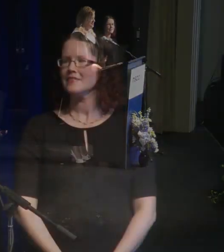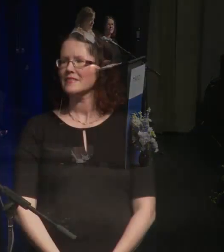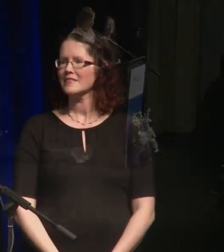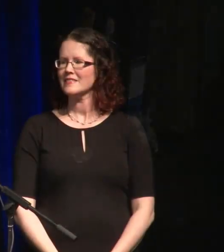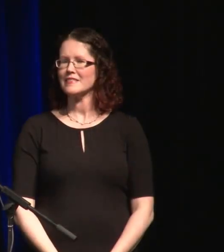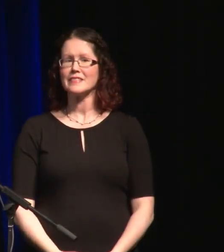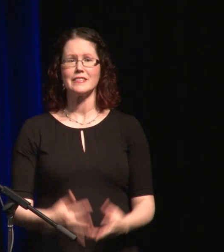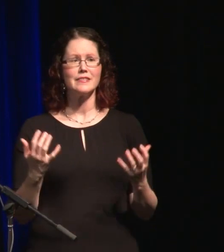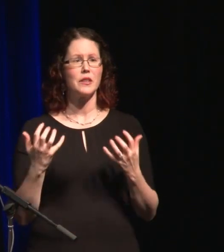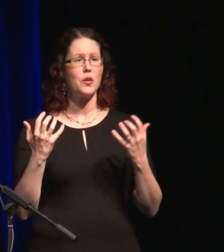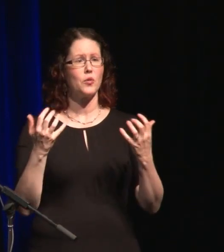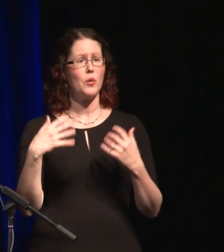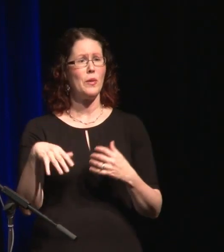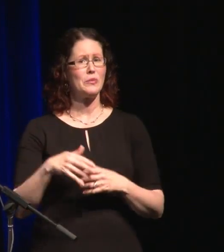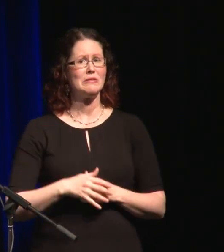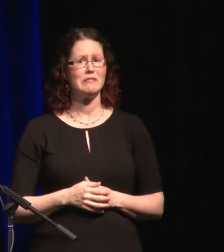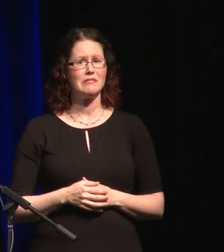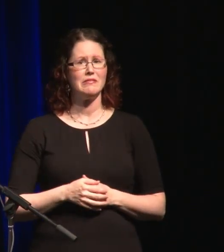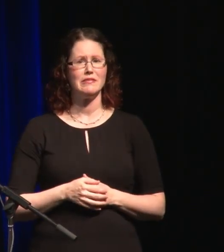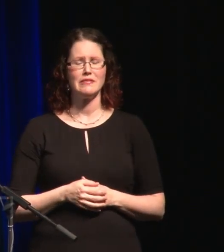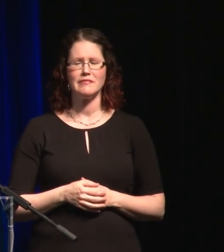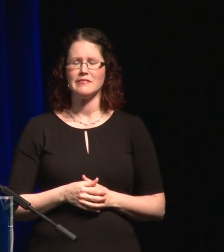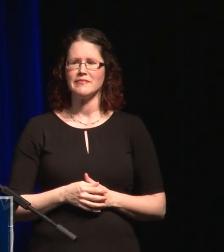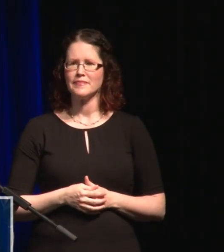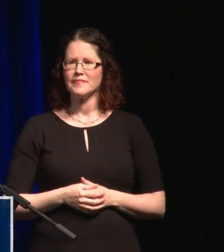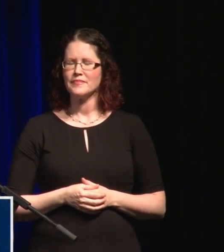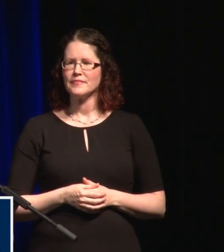There's a lot of people here. Okay.